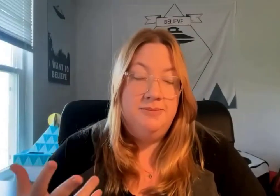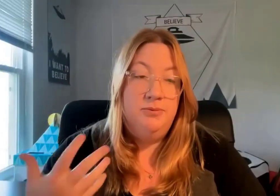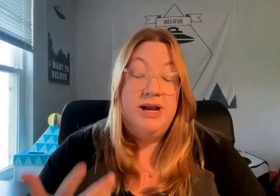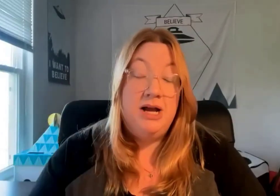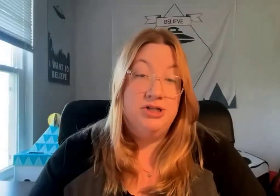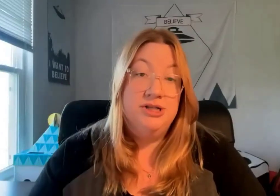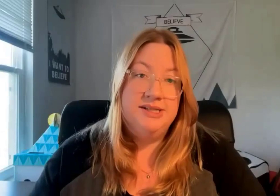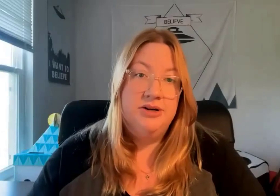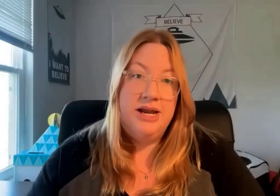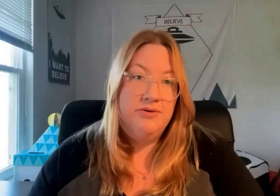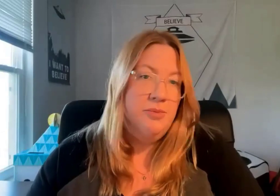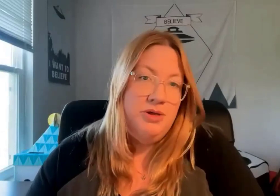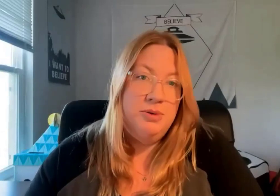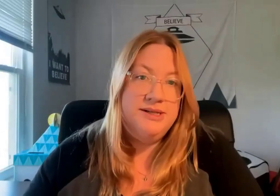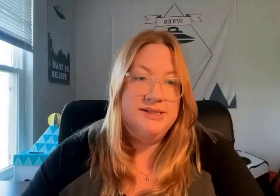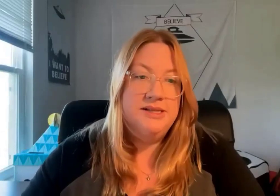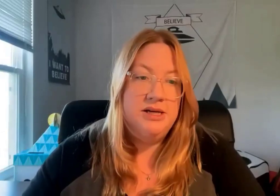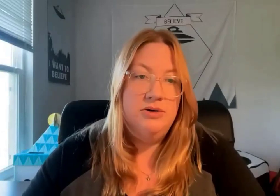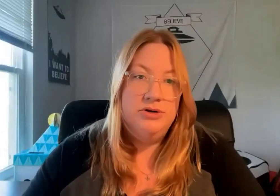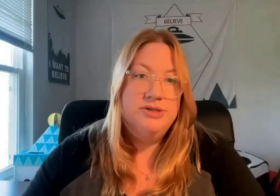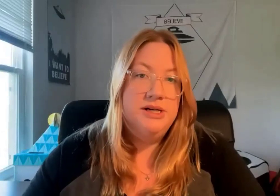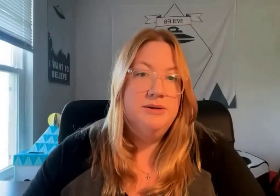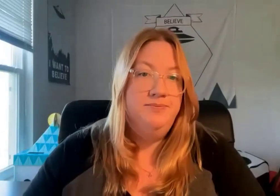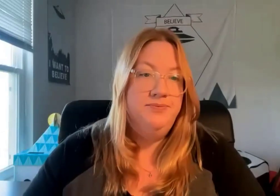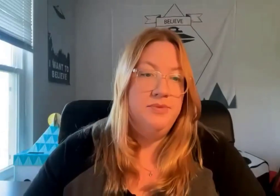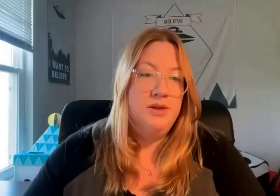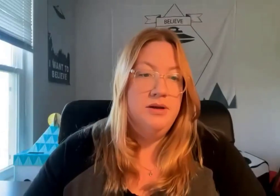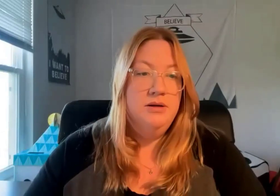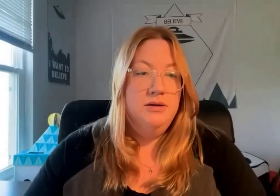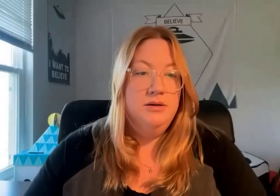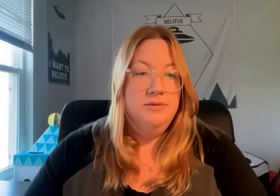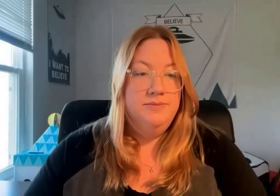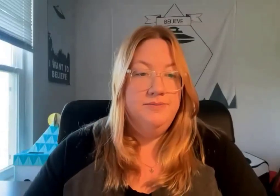and reactions they're getting from other places in the university.